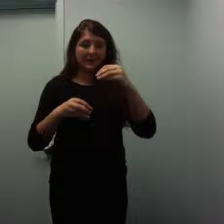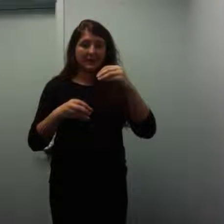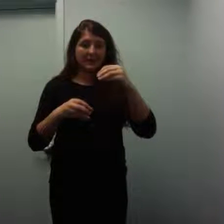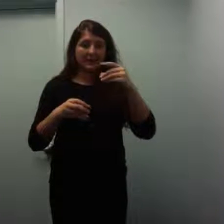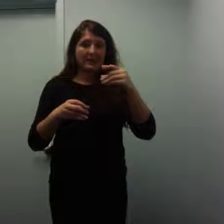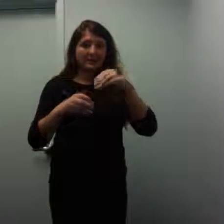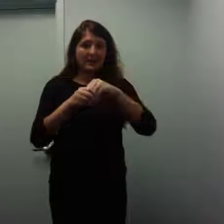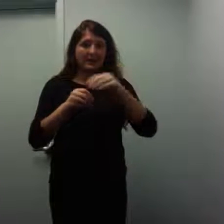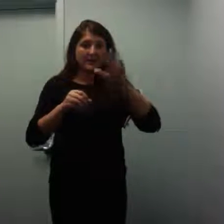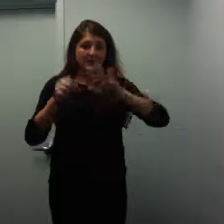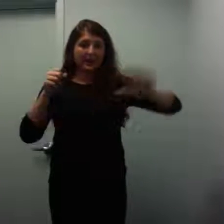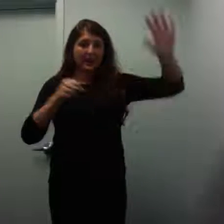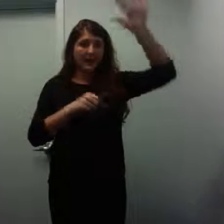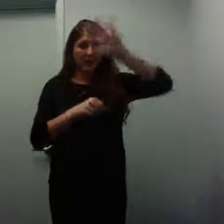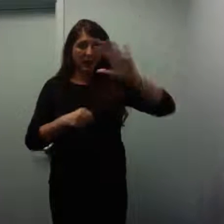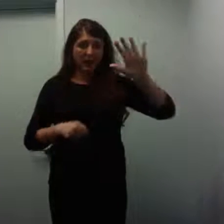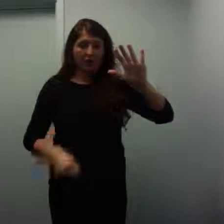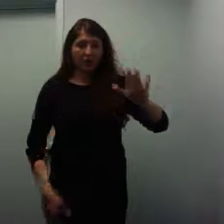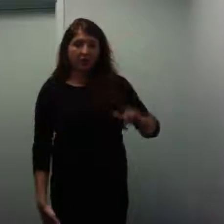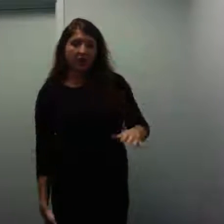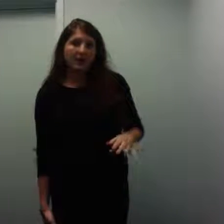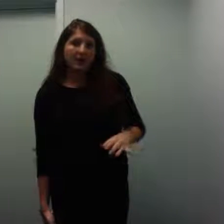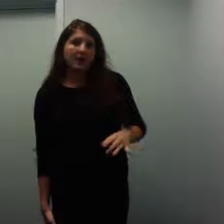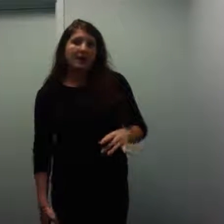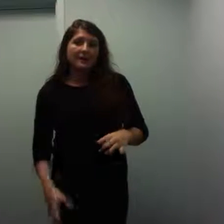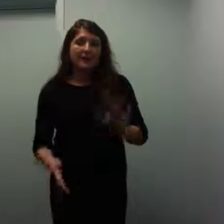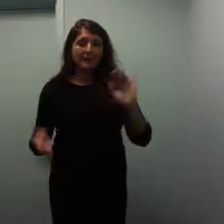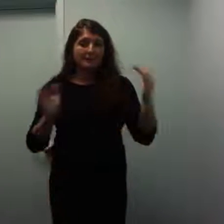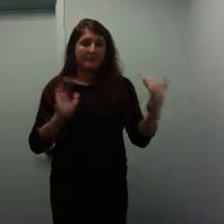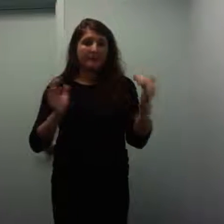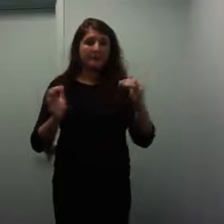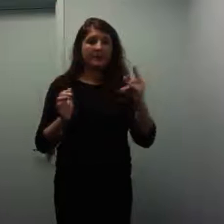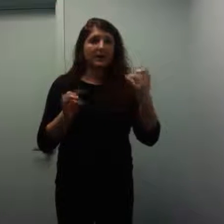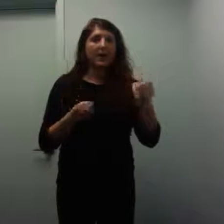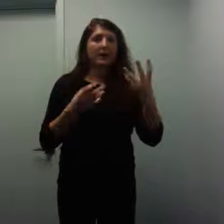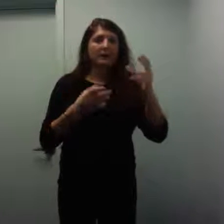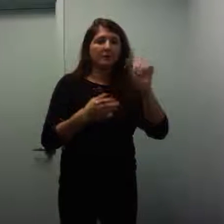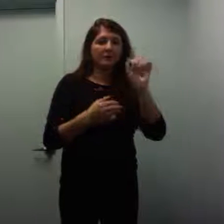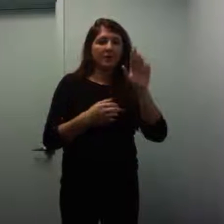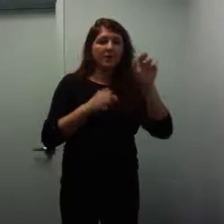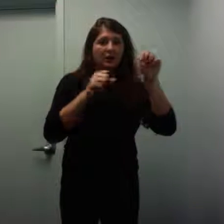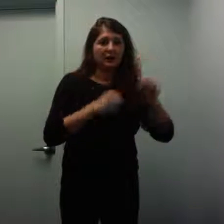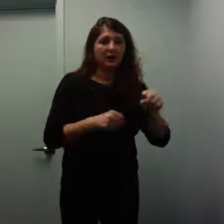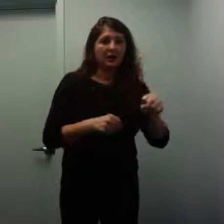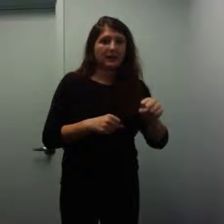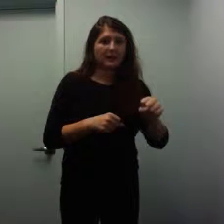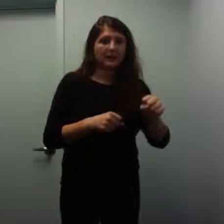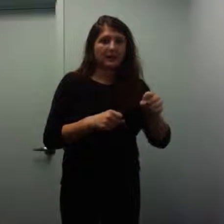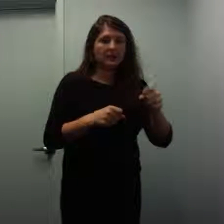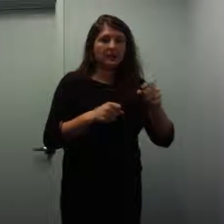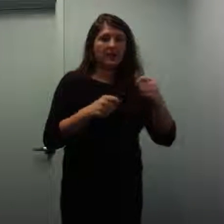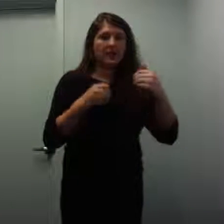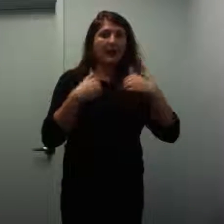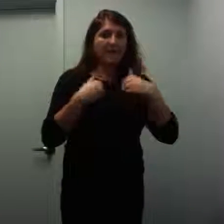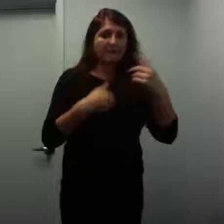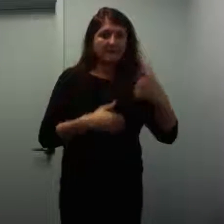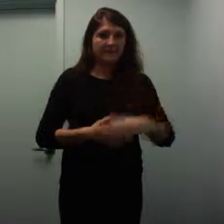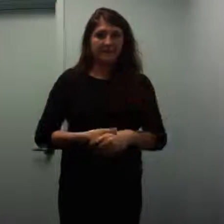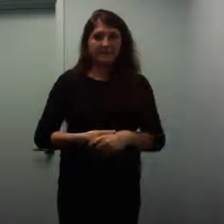much that air could really hold. Example, if I have this is my box of air, okay? This box of air